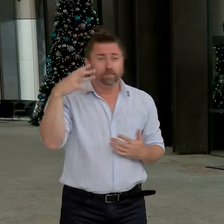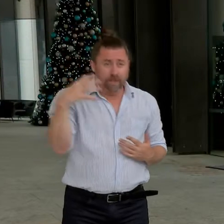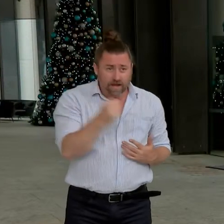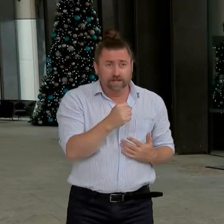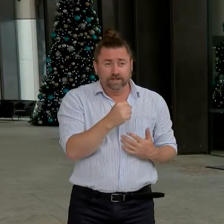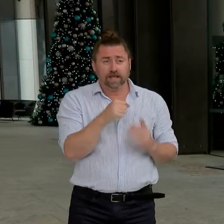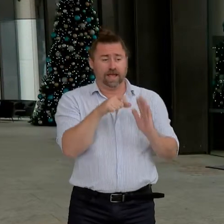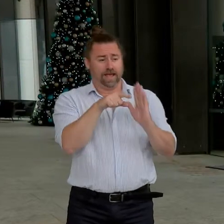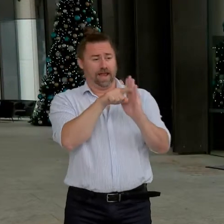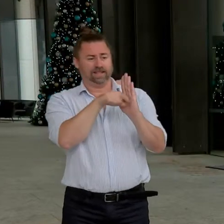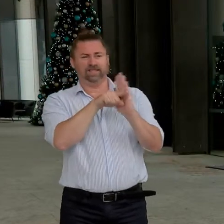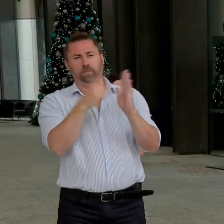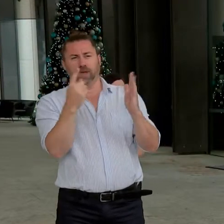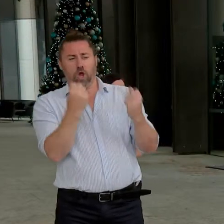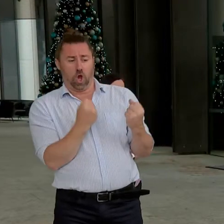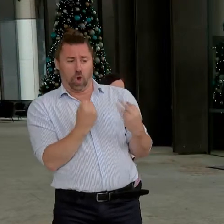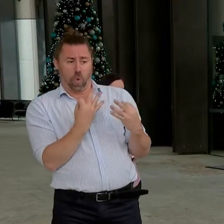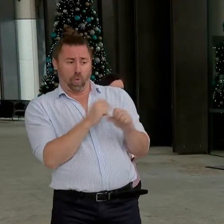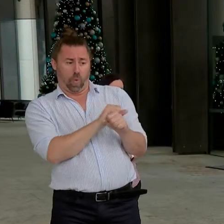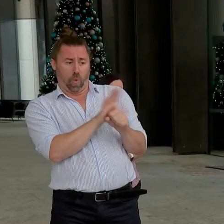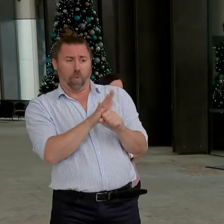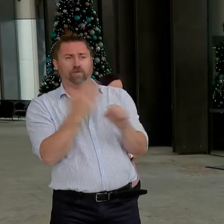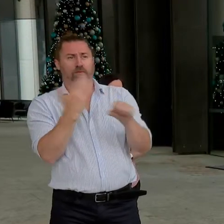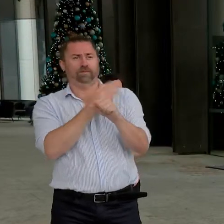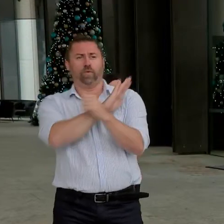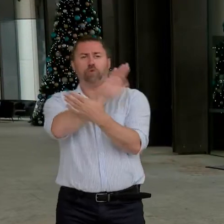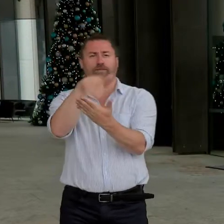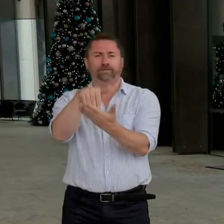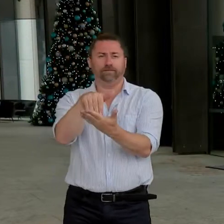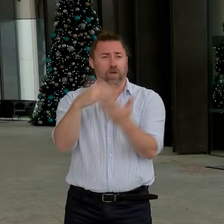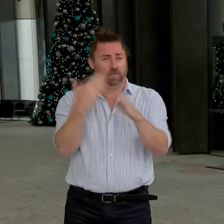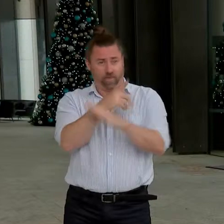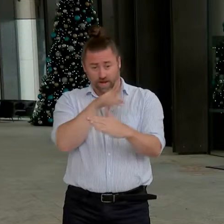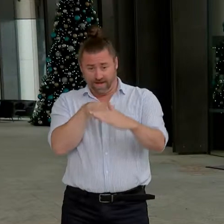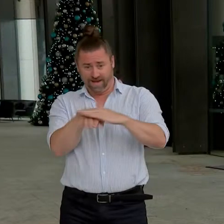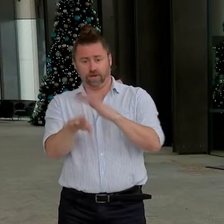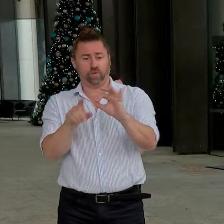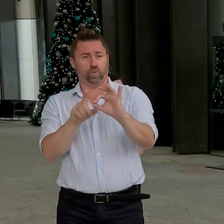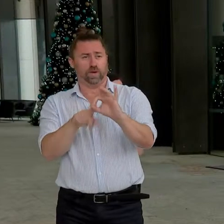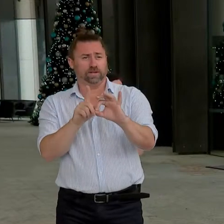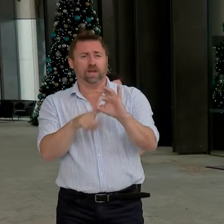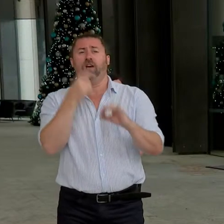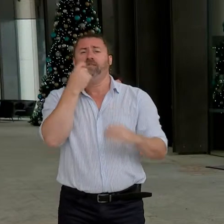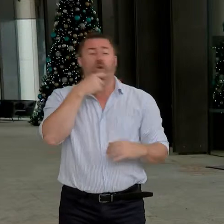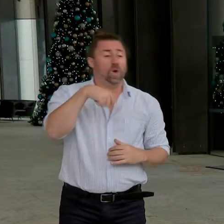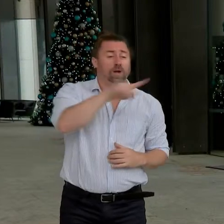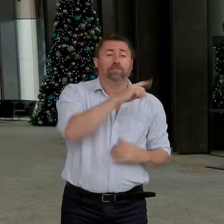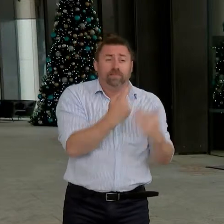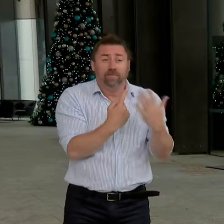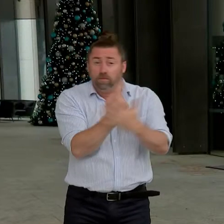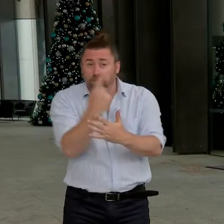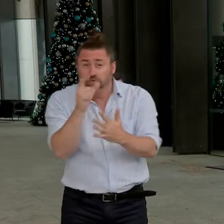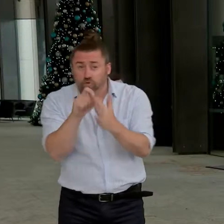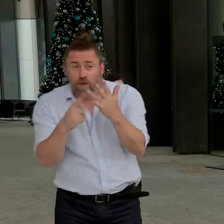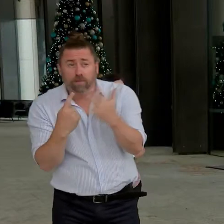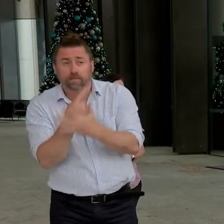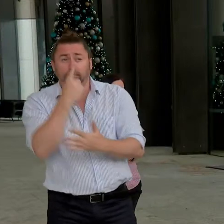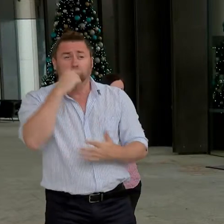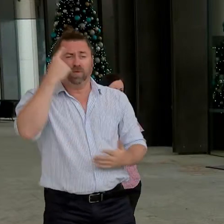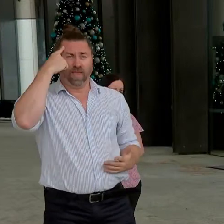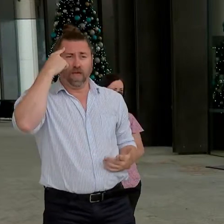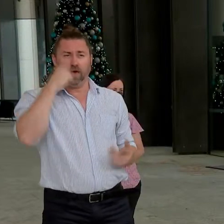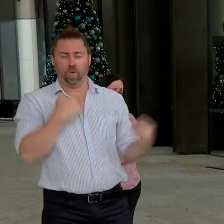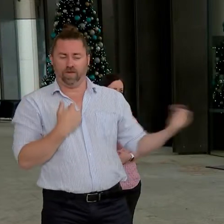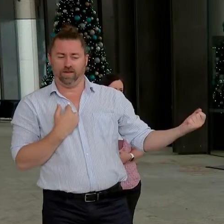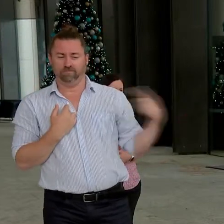test before they come in, before they enter the state. Now, what's happening in some instances is people are believing they're going to get their 72-hour